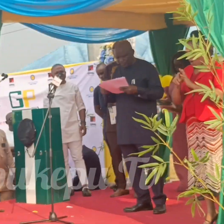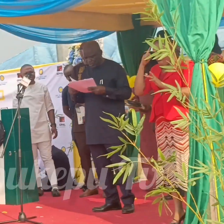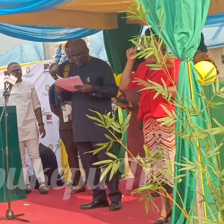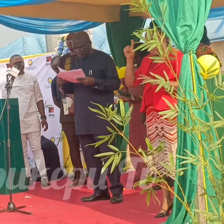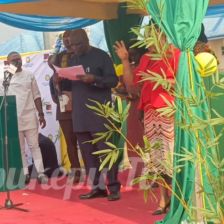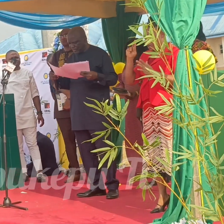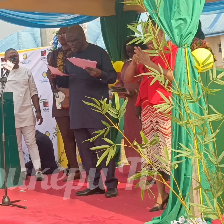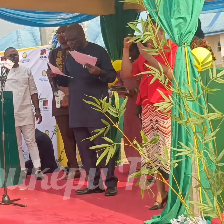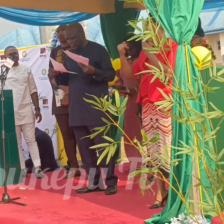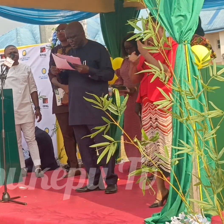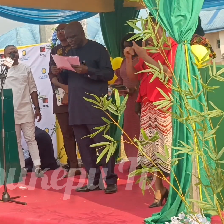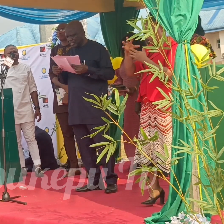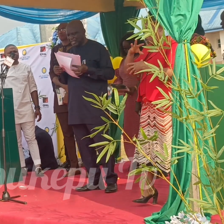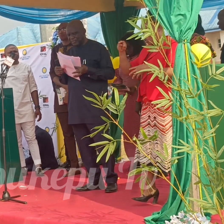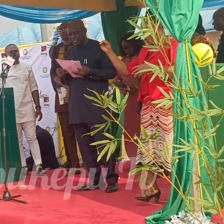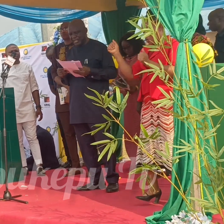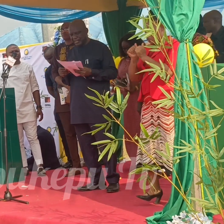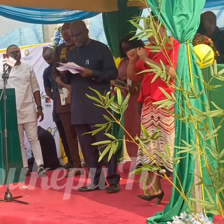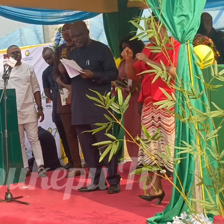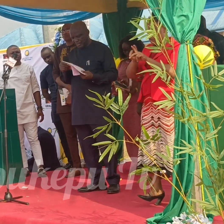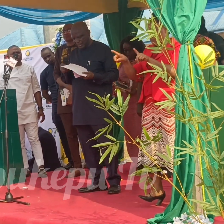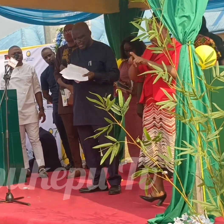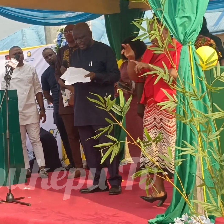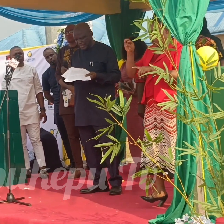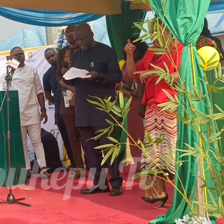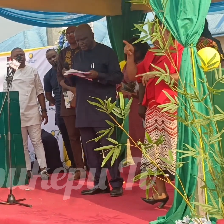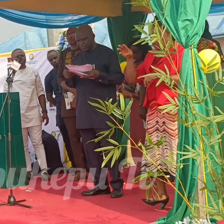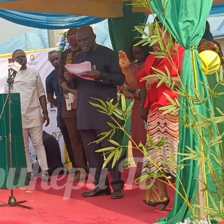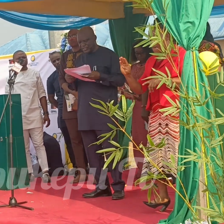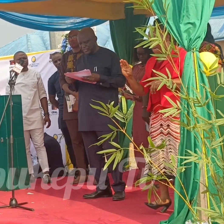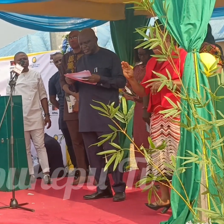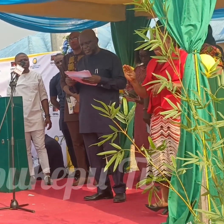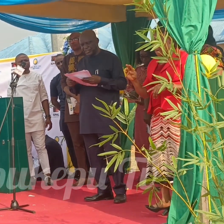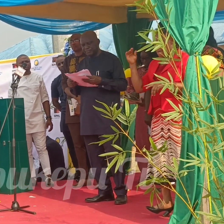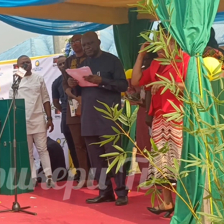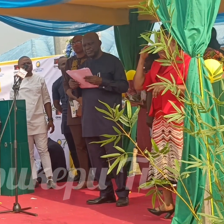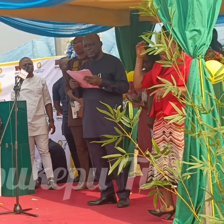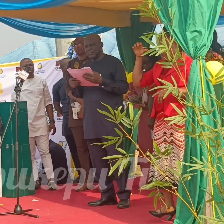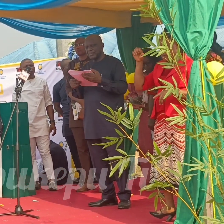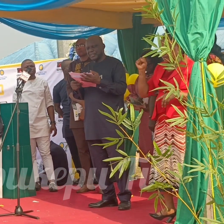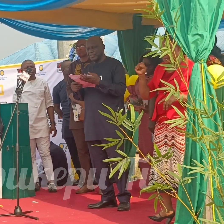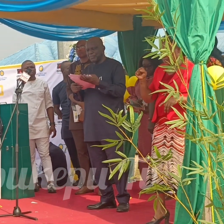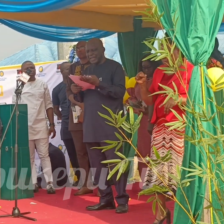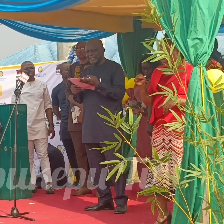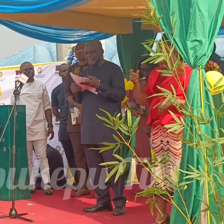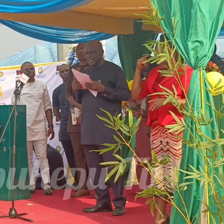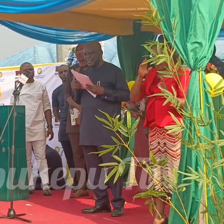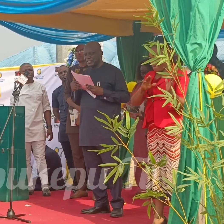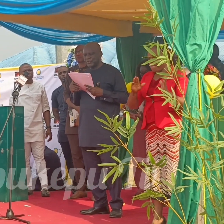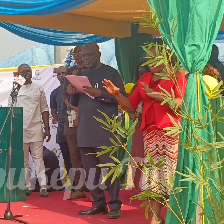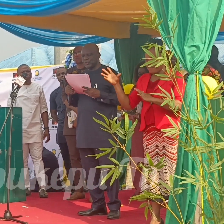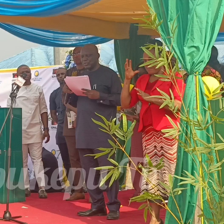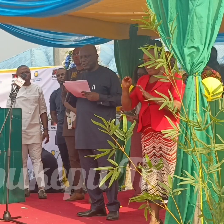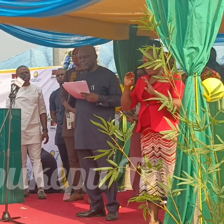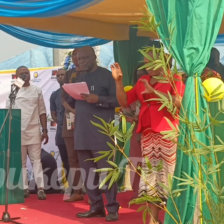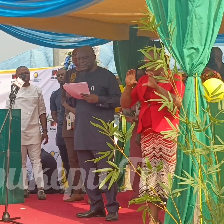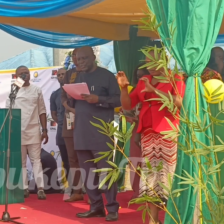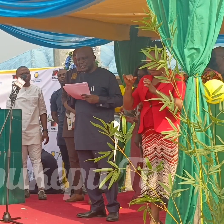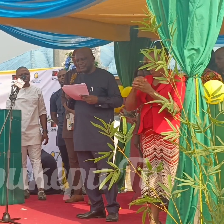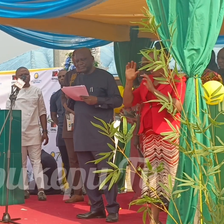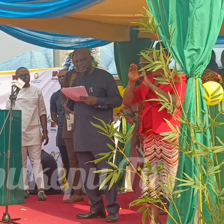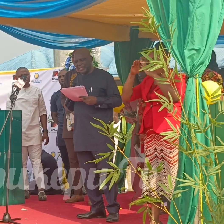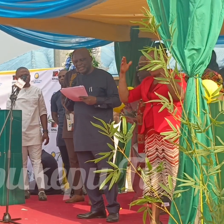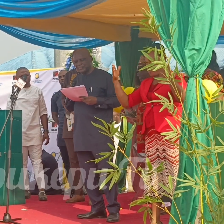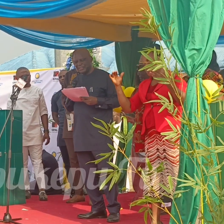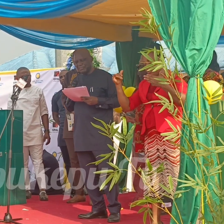the project companies with various FDN agencies. The planning and the execution of the